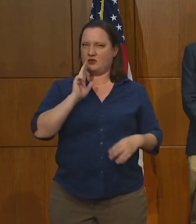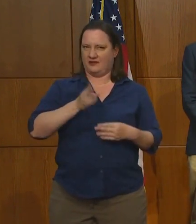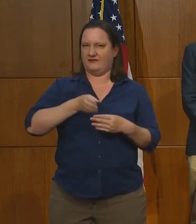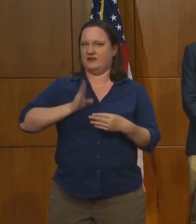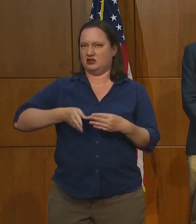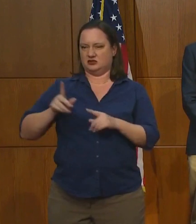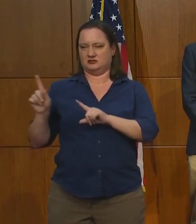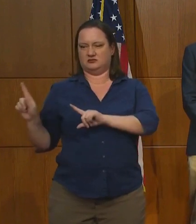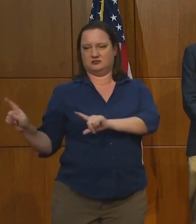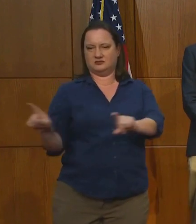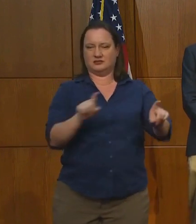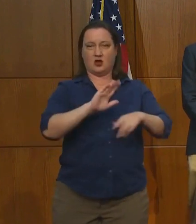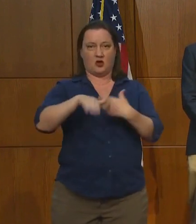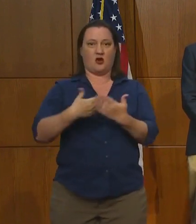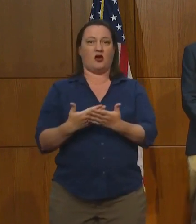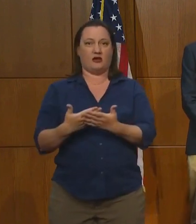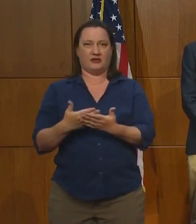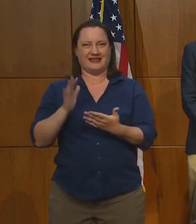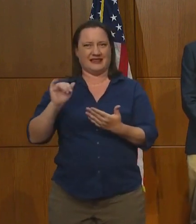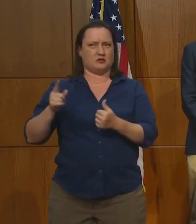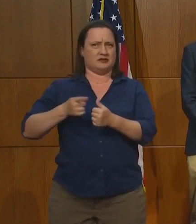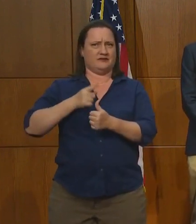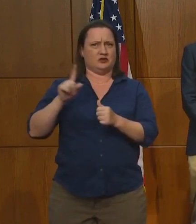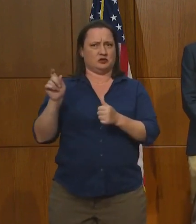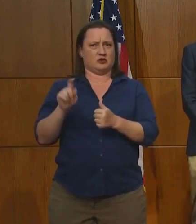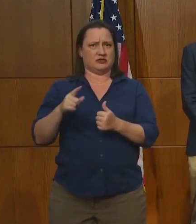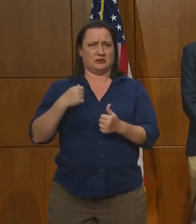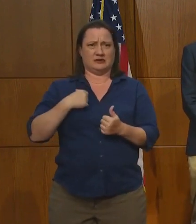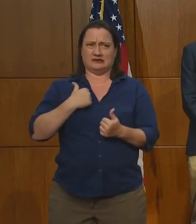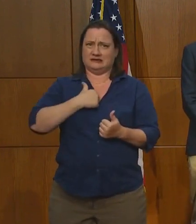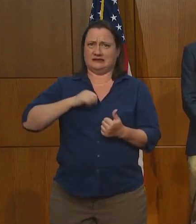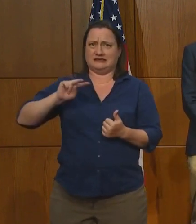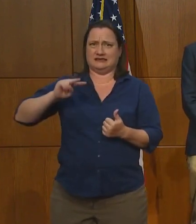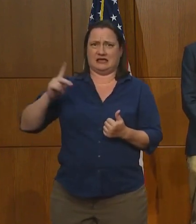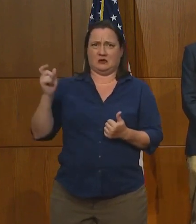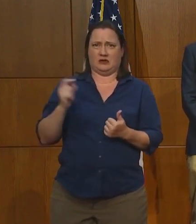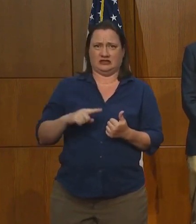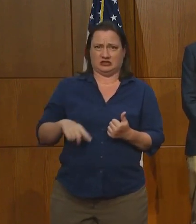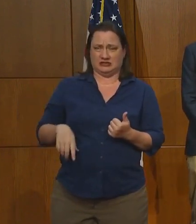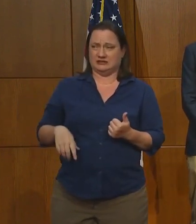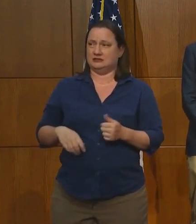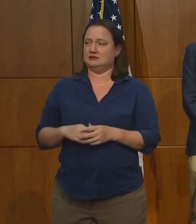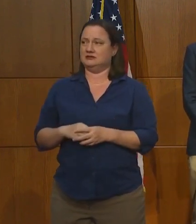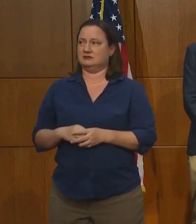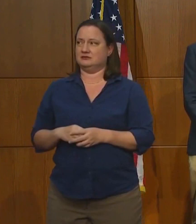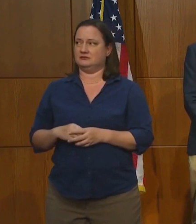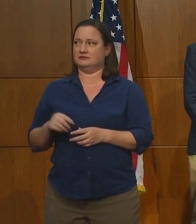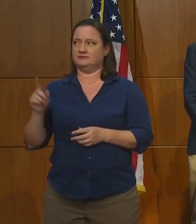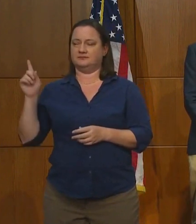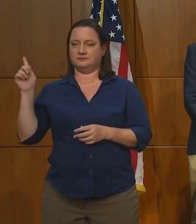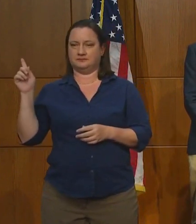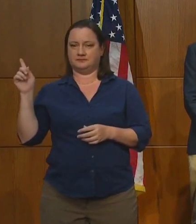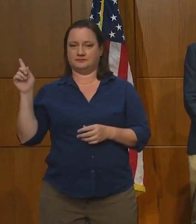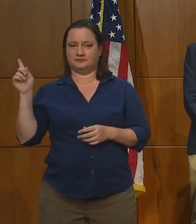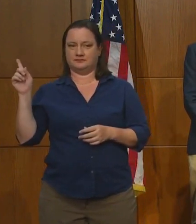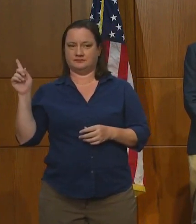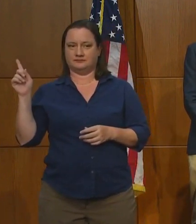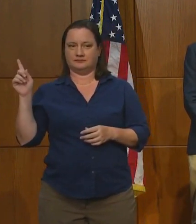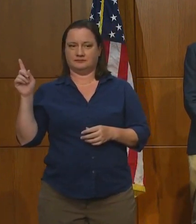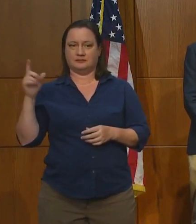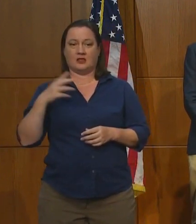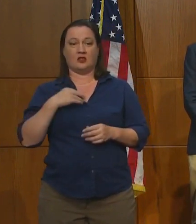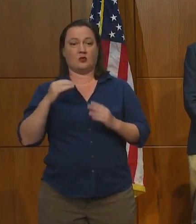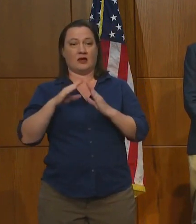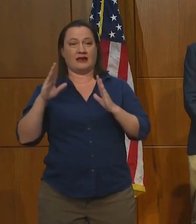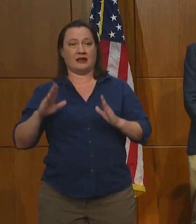that was the first question, but I'll admit I'm forgetting the second question. It was whether or not the White House has recommended